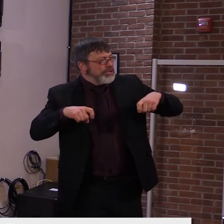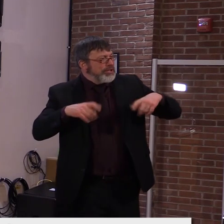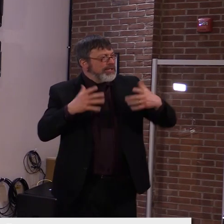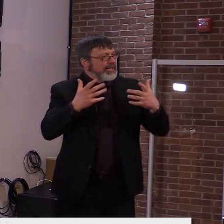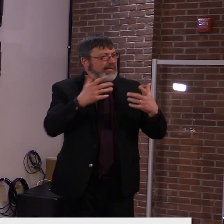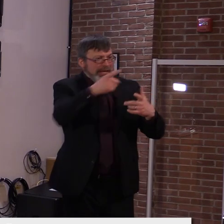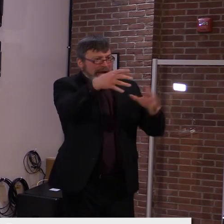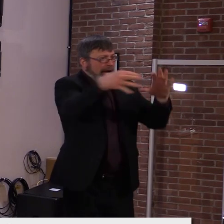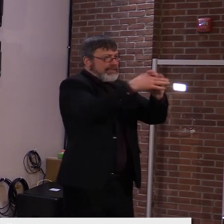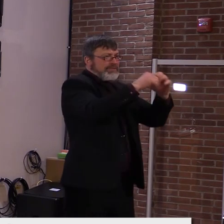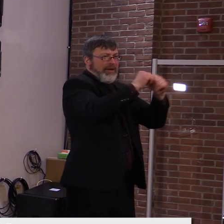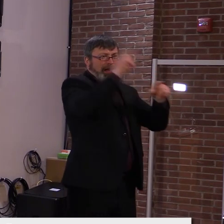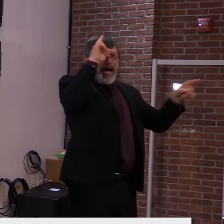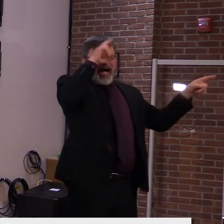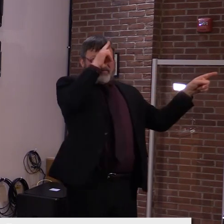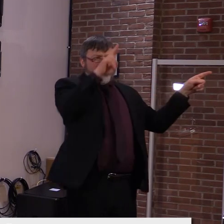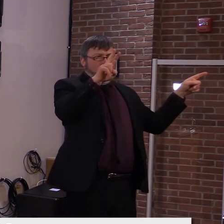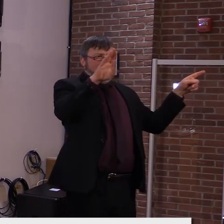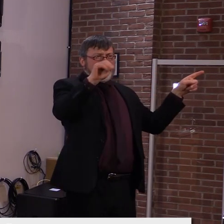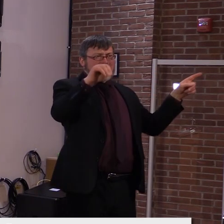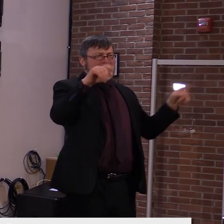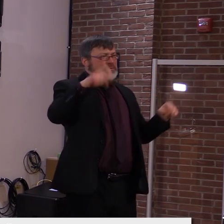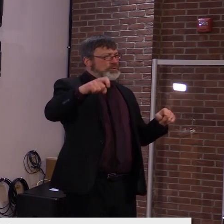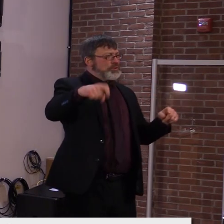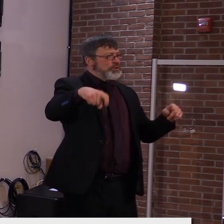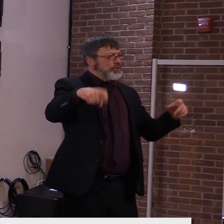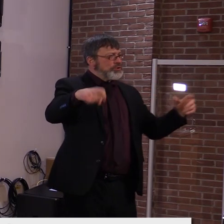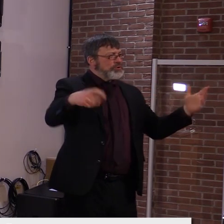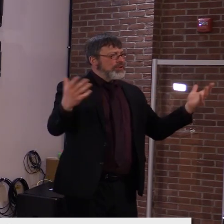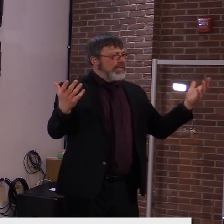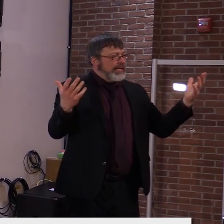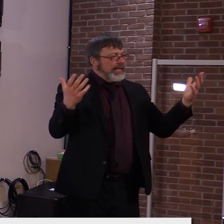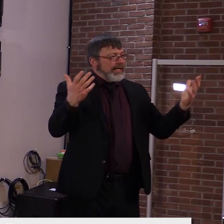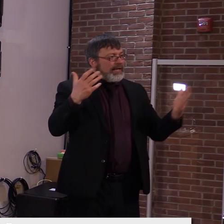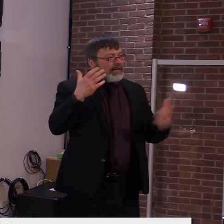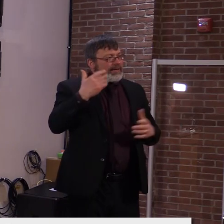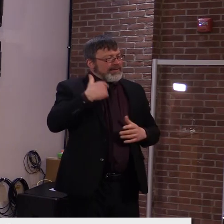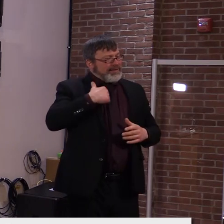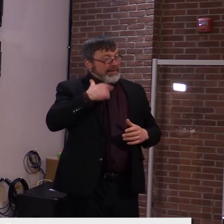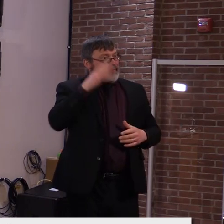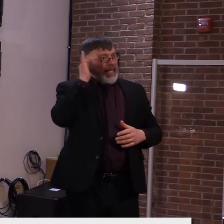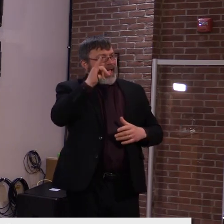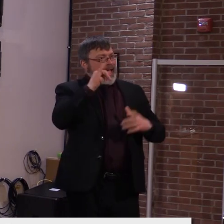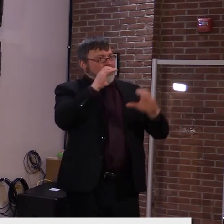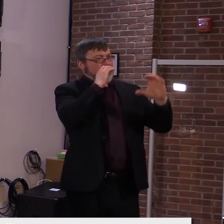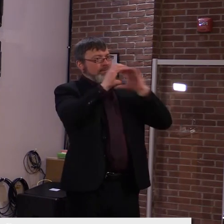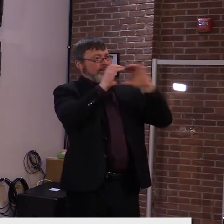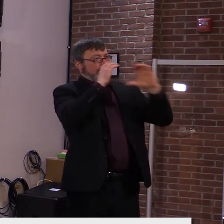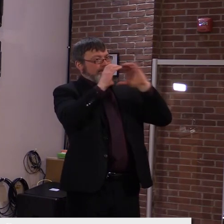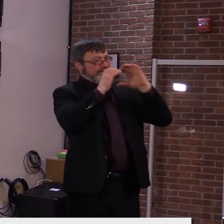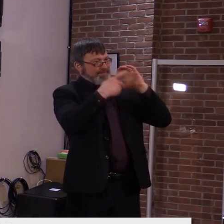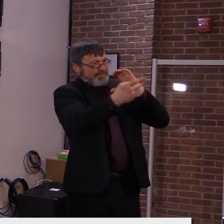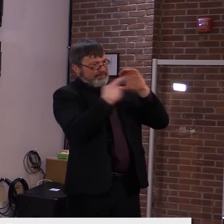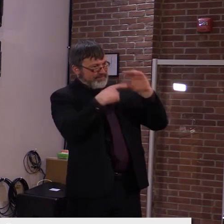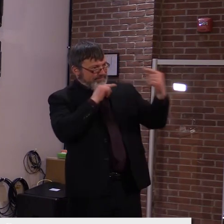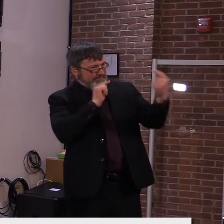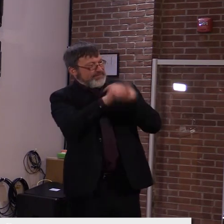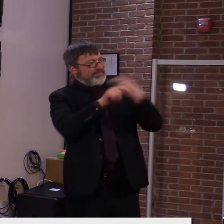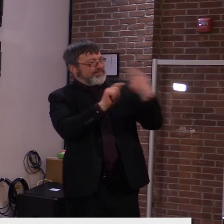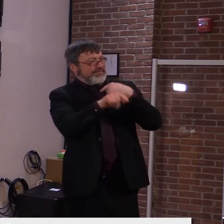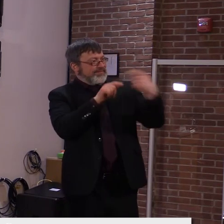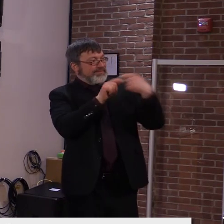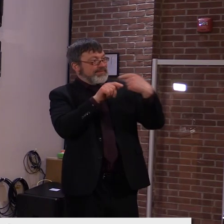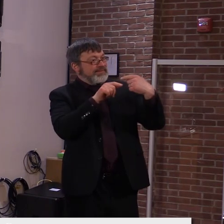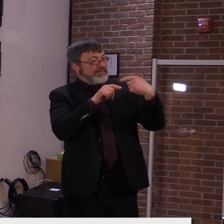first that I've heard that it's a two-way street, by the way, that the VA needs to coordinate with us if